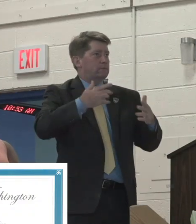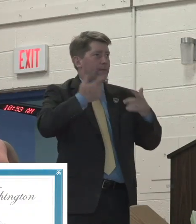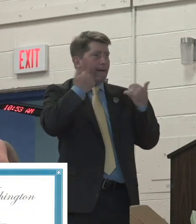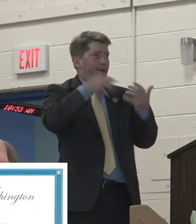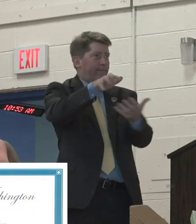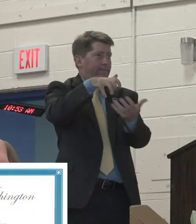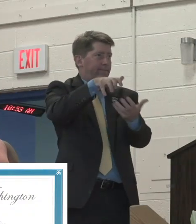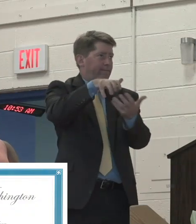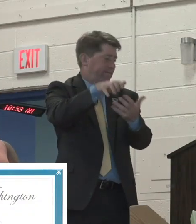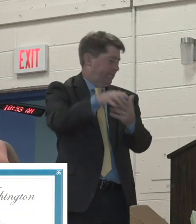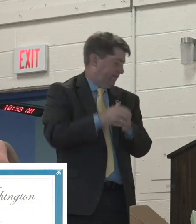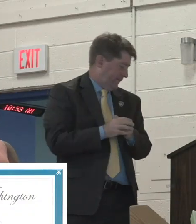his teachers laugh.